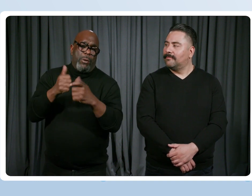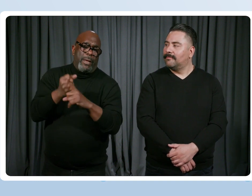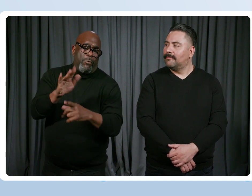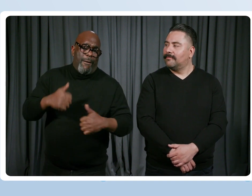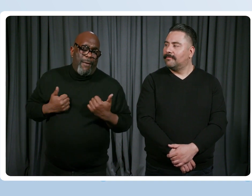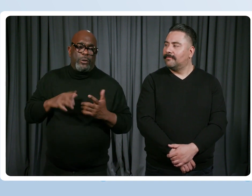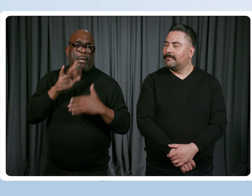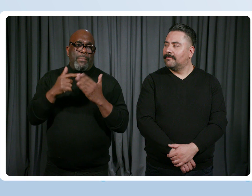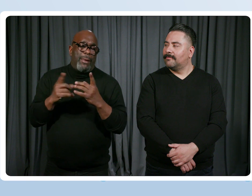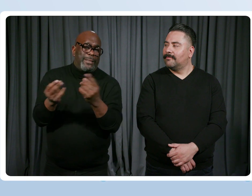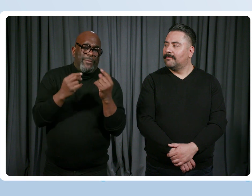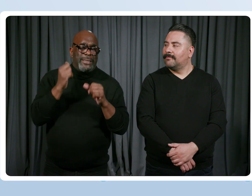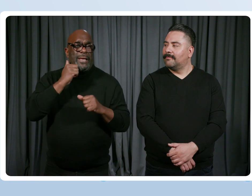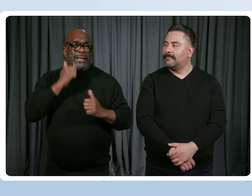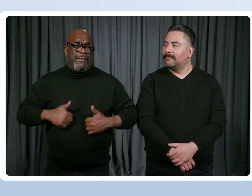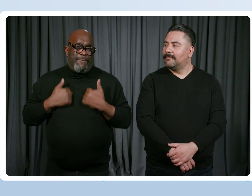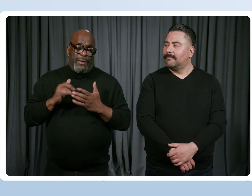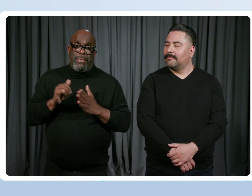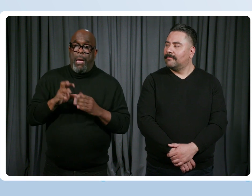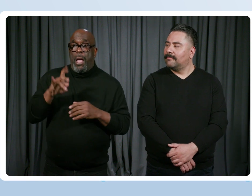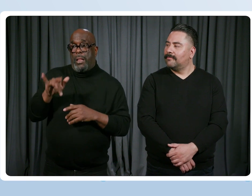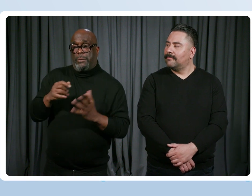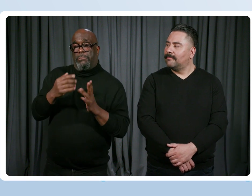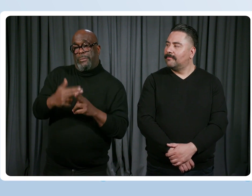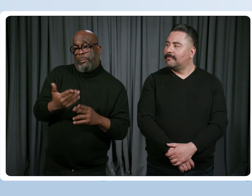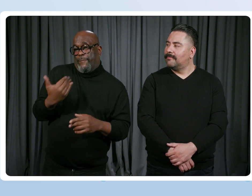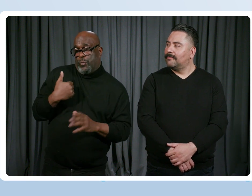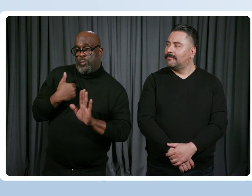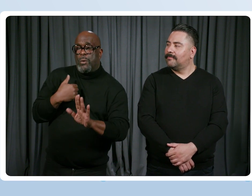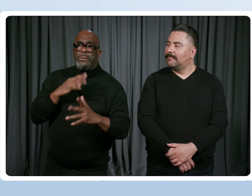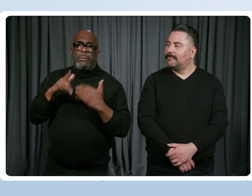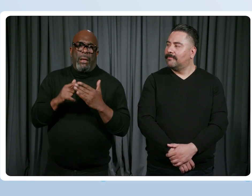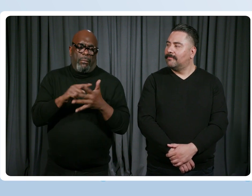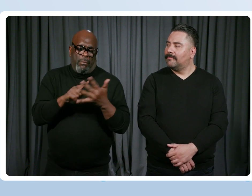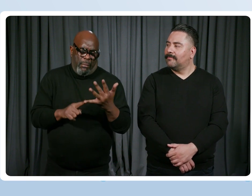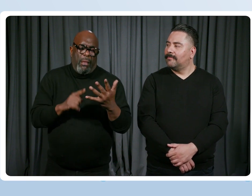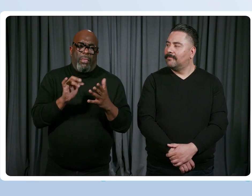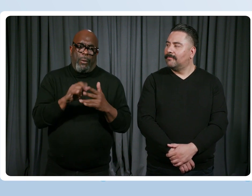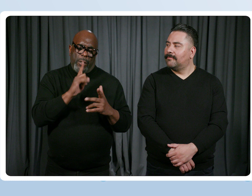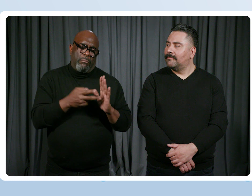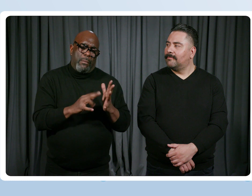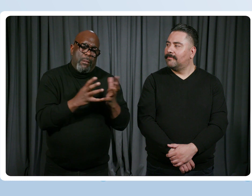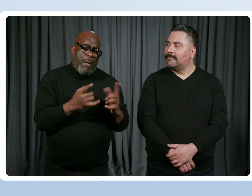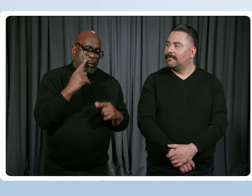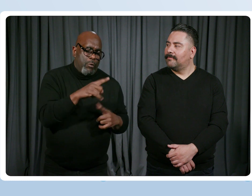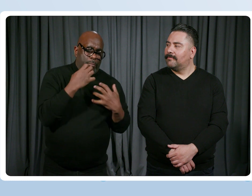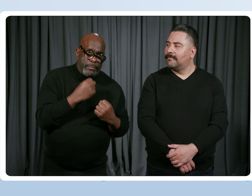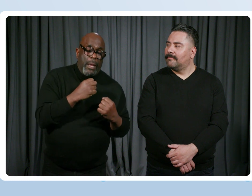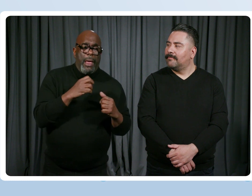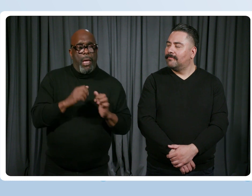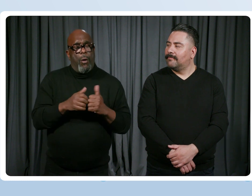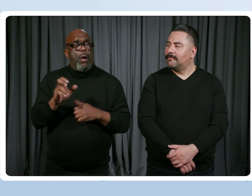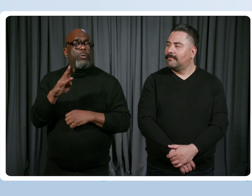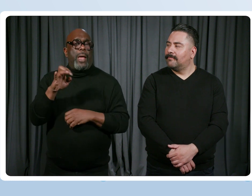those activities of daily living that Molly was talking about earlier, about those things that were really meaningful and purposeful to her, and how arthritis was